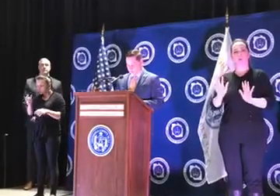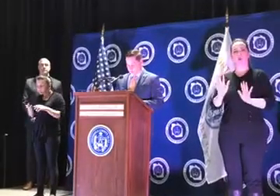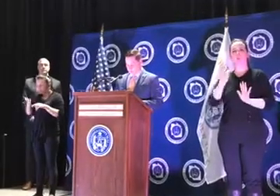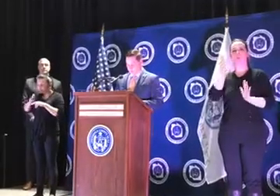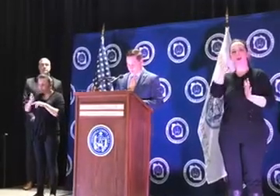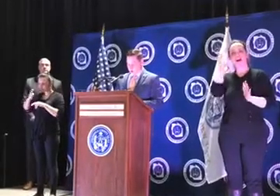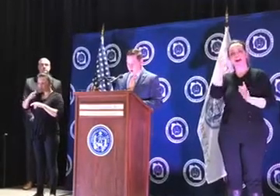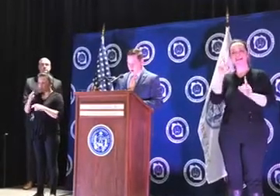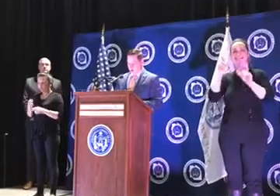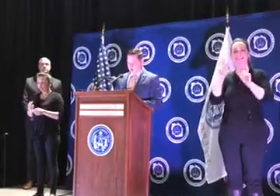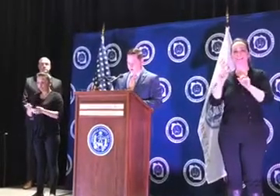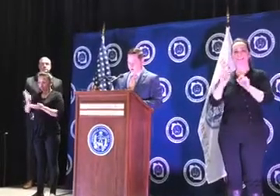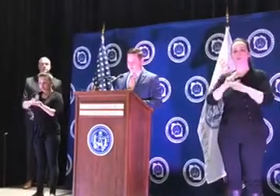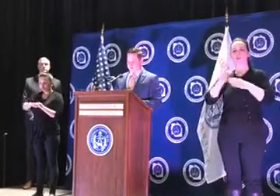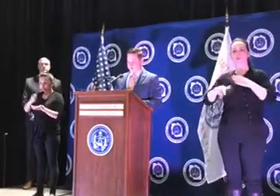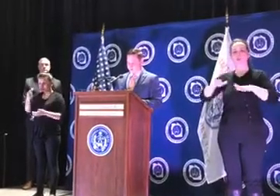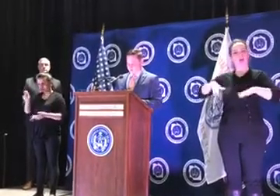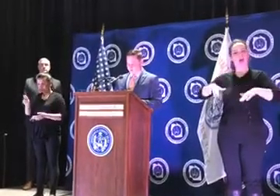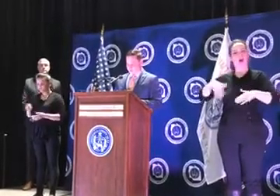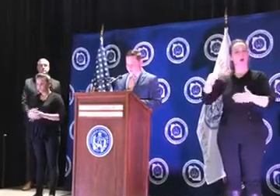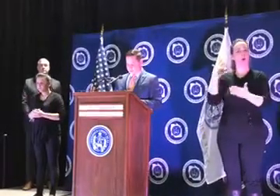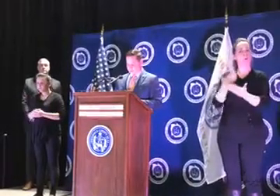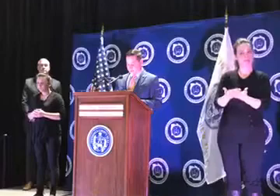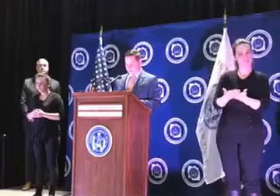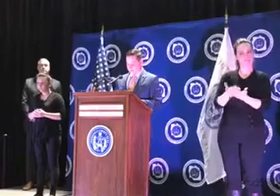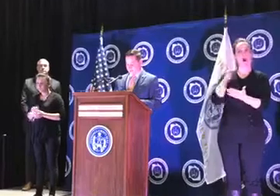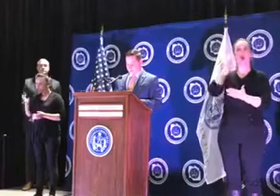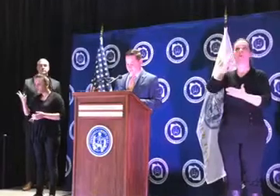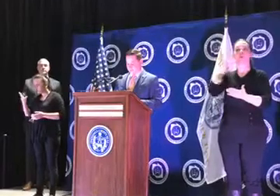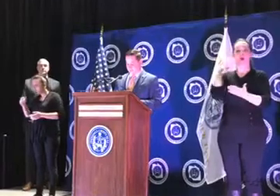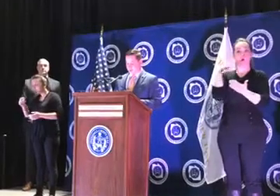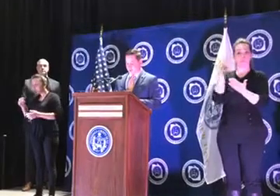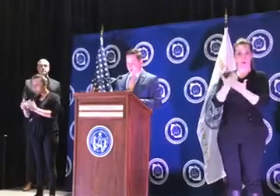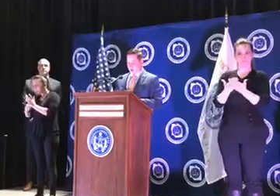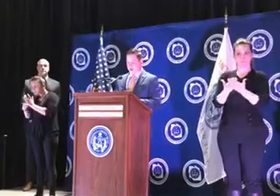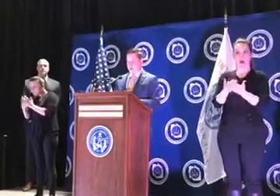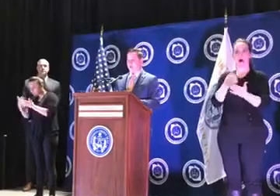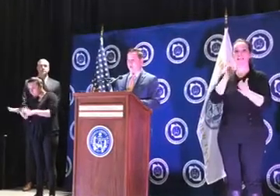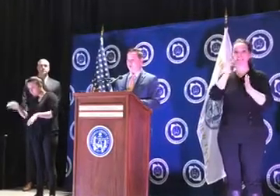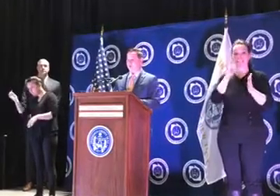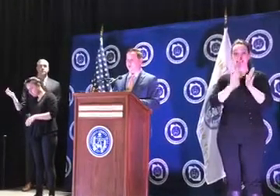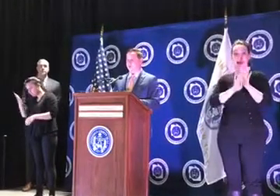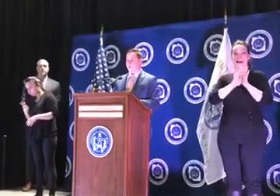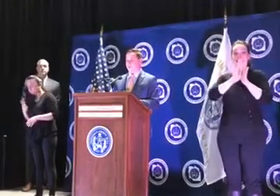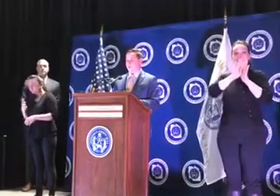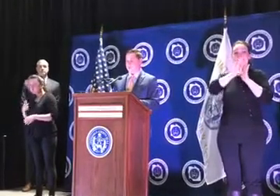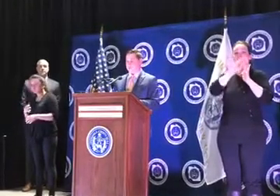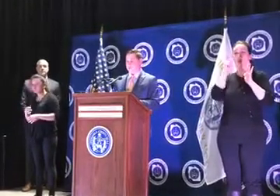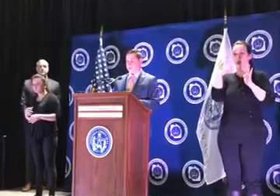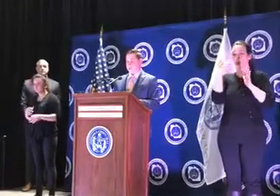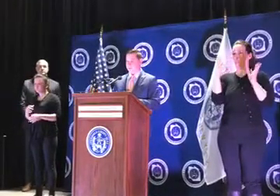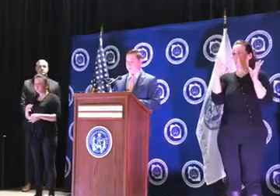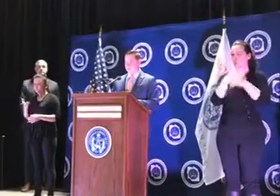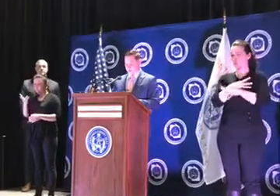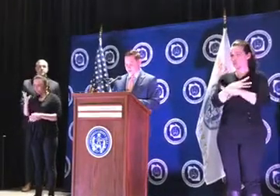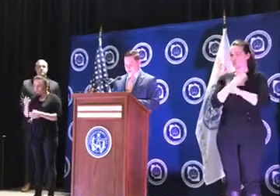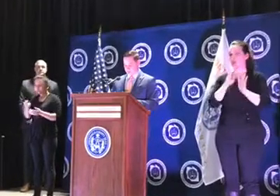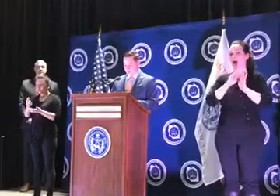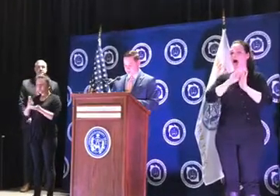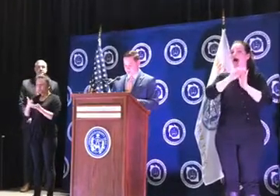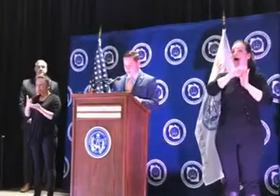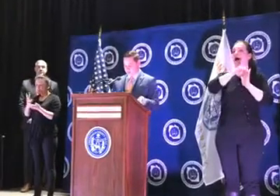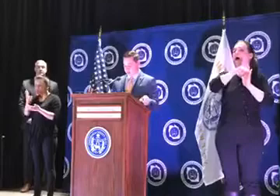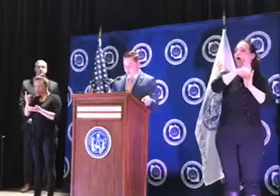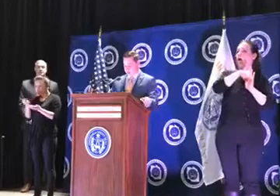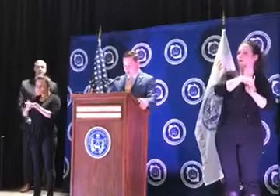coming in. Before I get into some specifics on testing, I'm going to let some of our other speakers come up to just give some facts on the